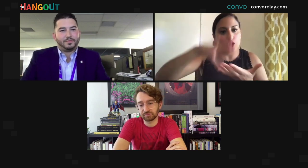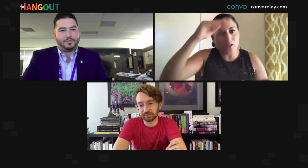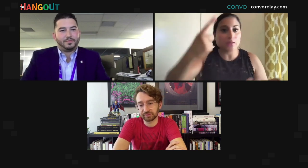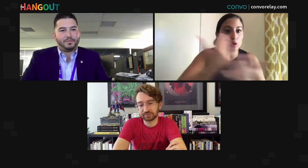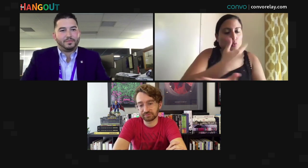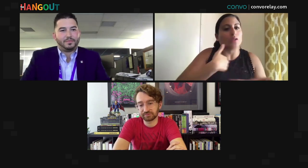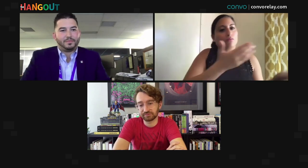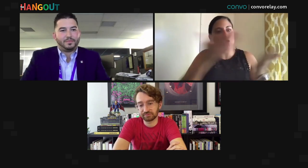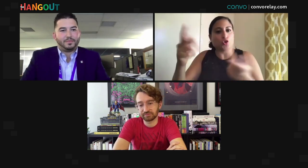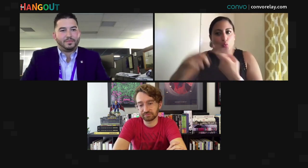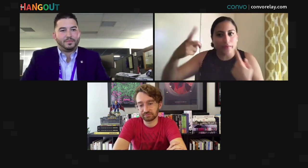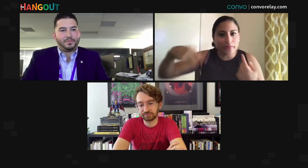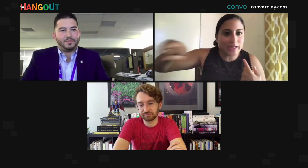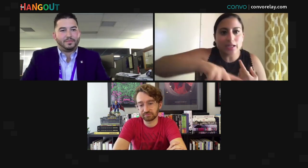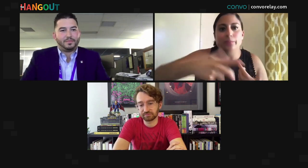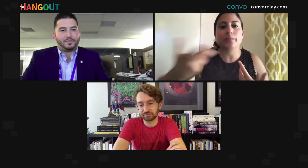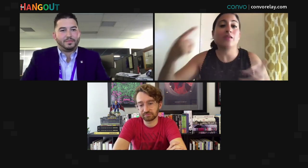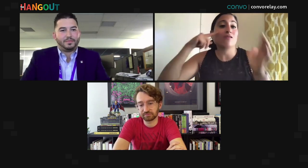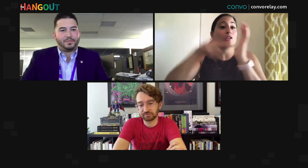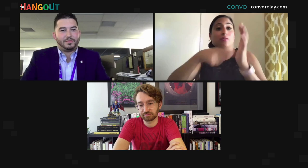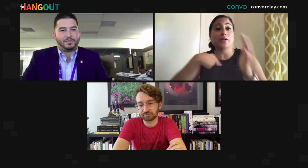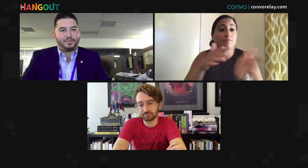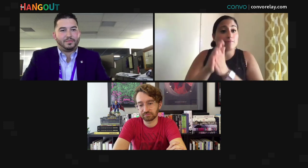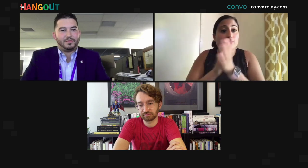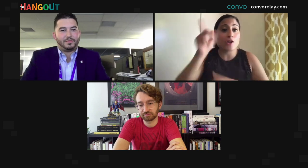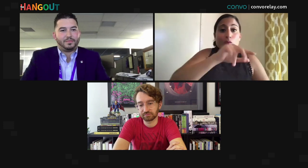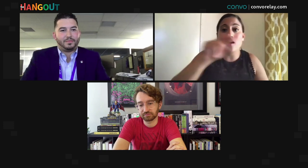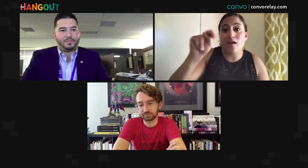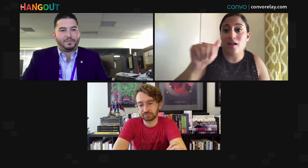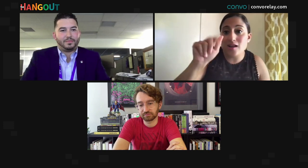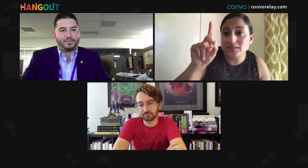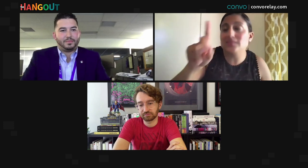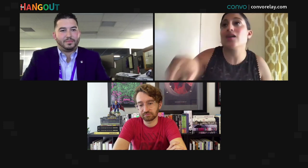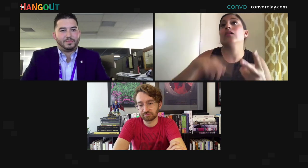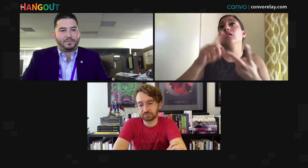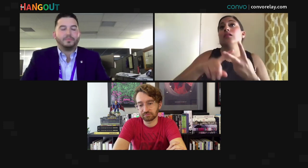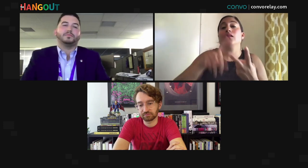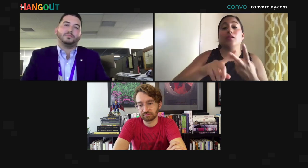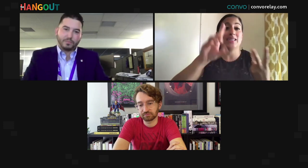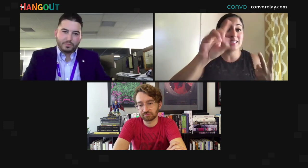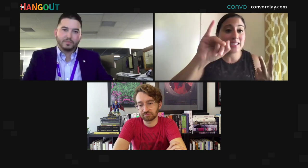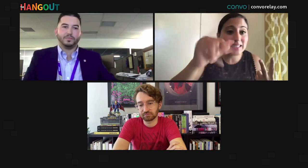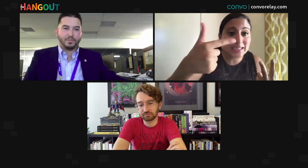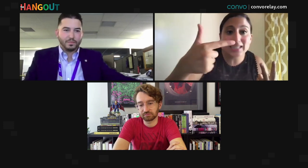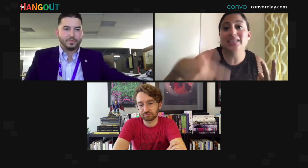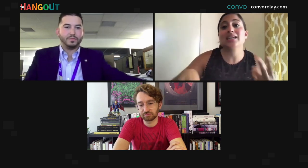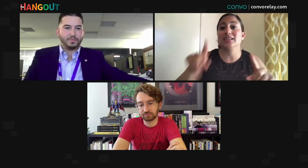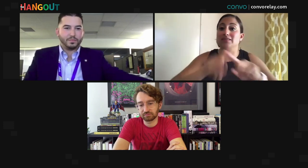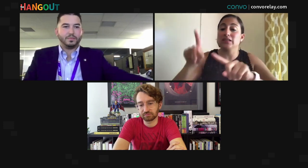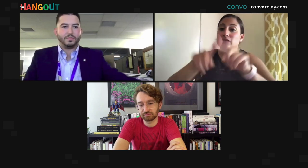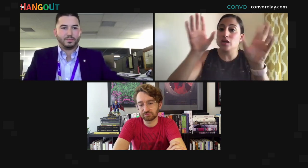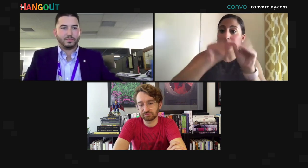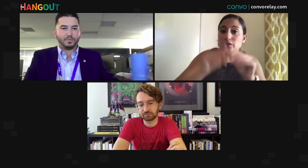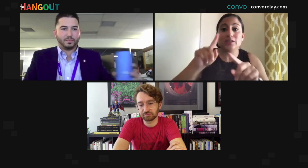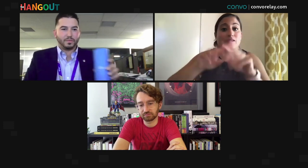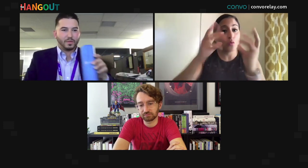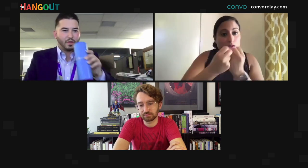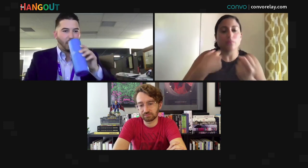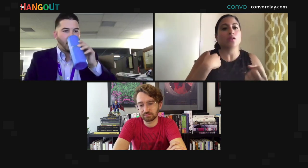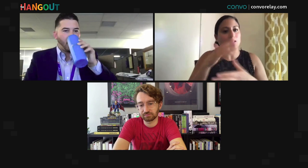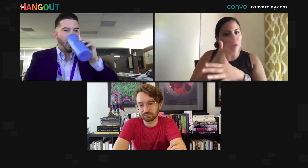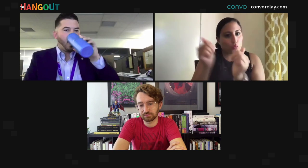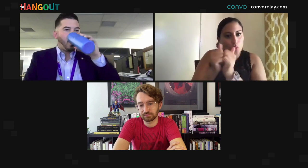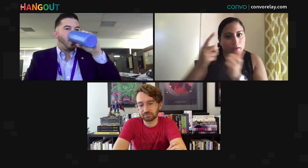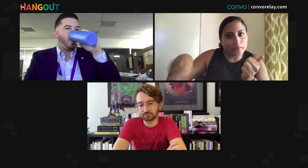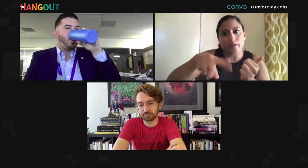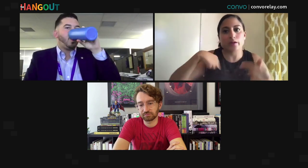bit assertive and make the first move. And if I learn something new, I always bring it to them. So, for example, I went to NAD, Deaf